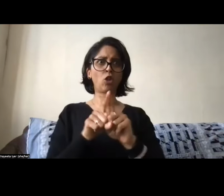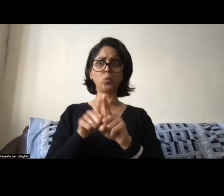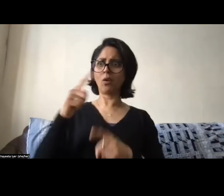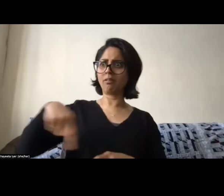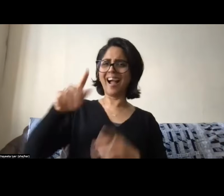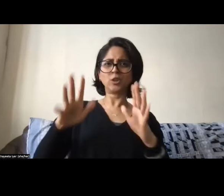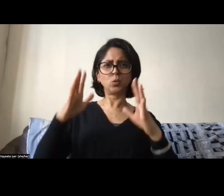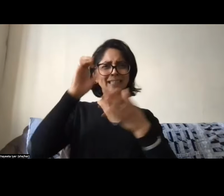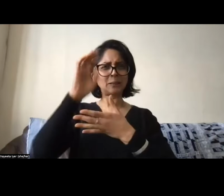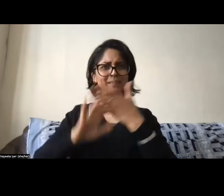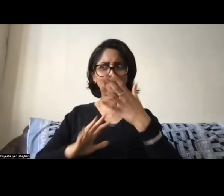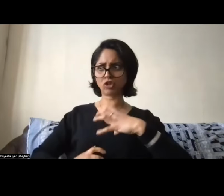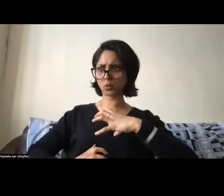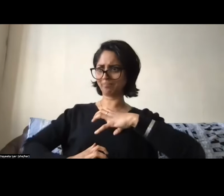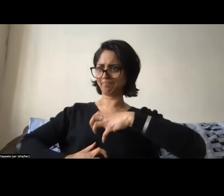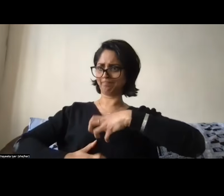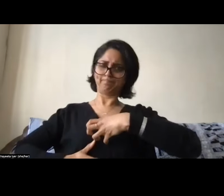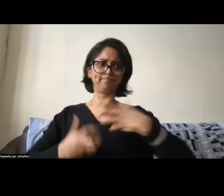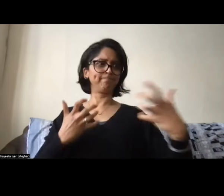And they did notice a difference,